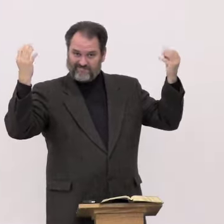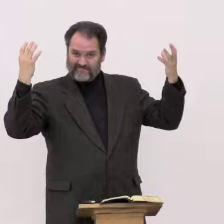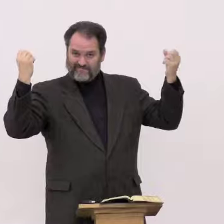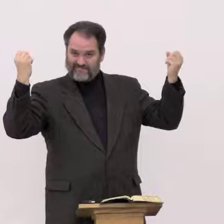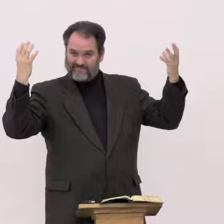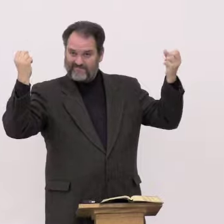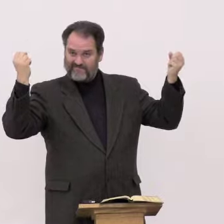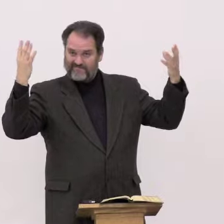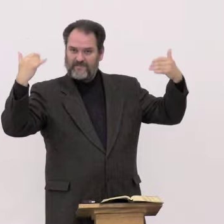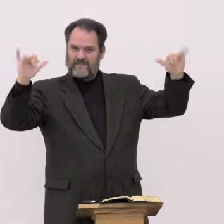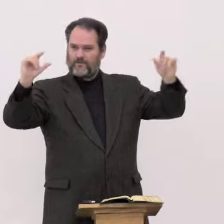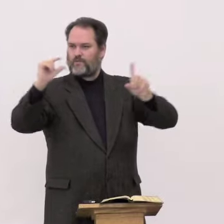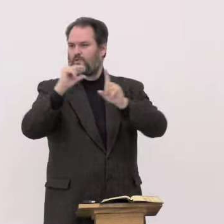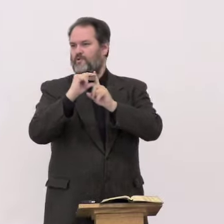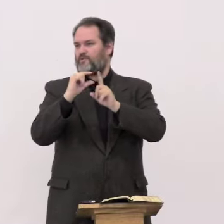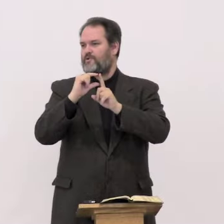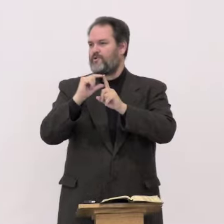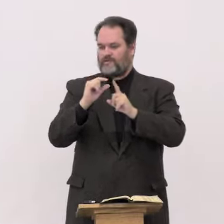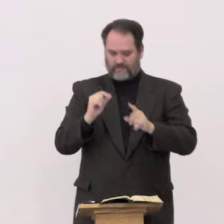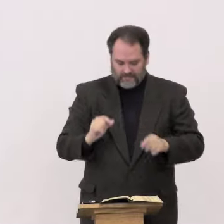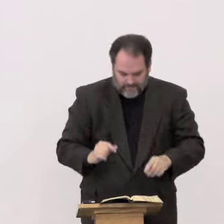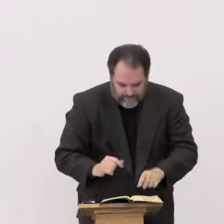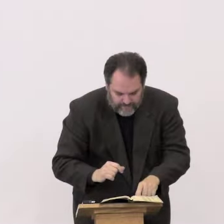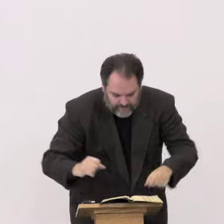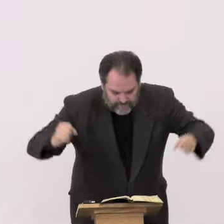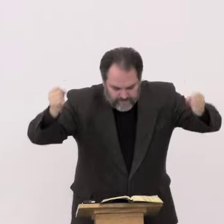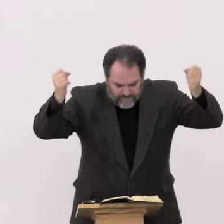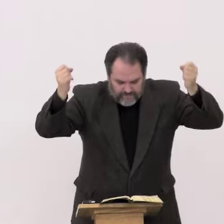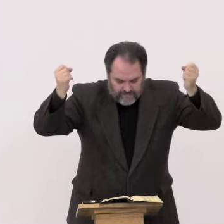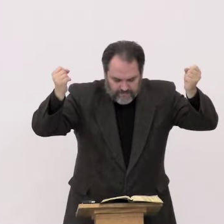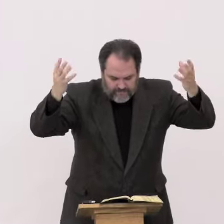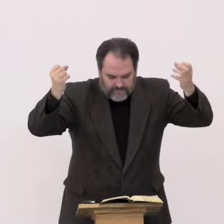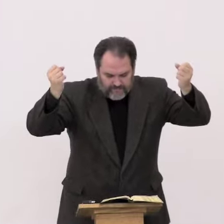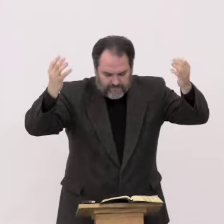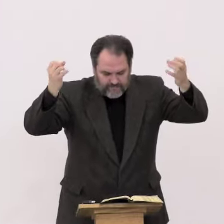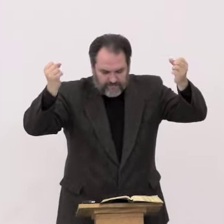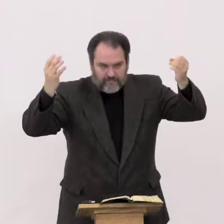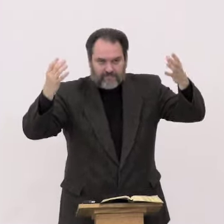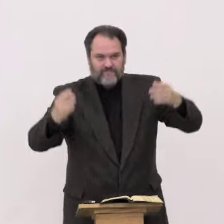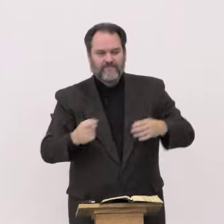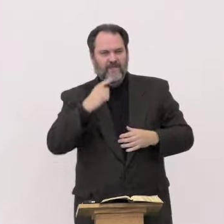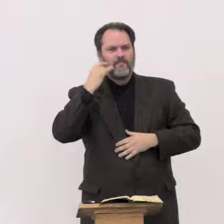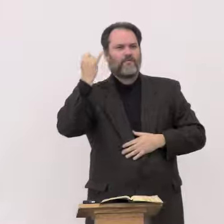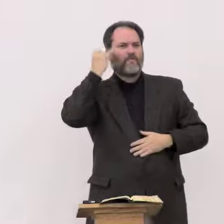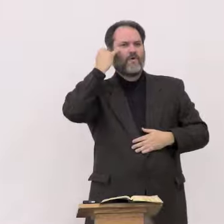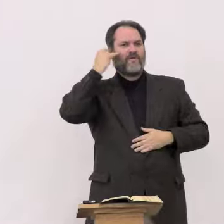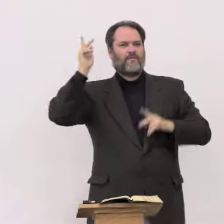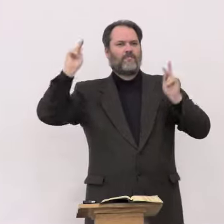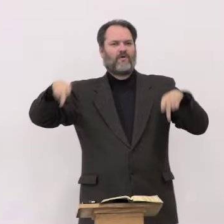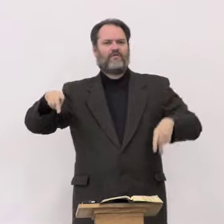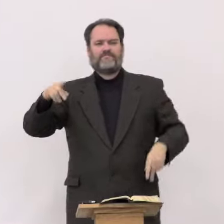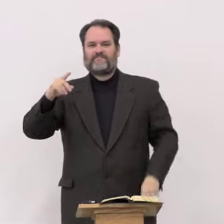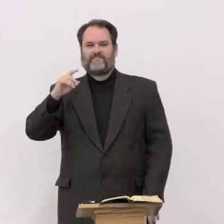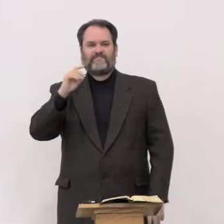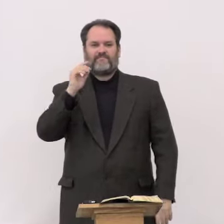can't read? Go ahead and, you know, say it to them. Go ahead and read it to